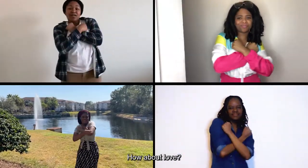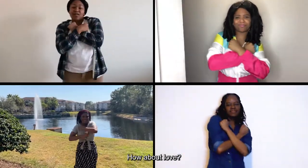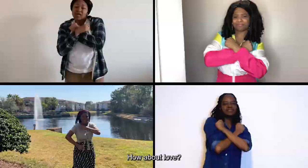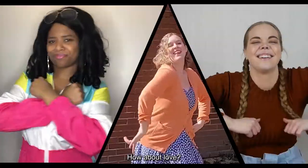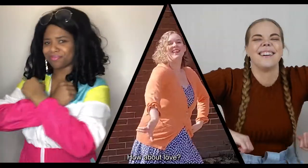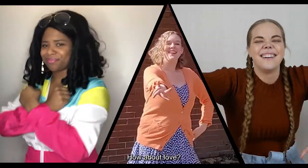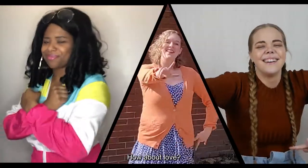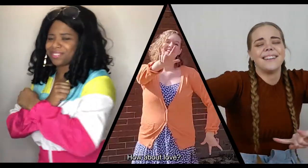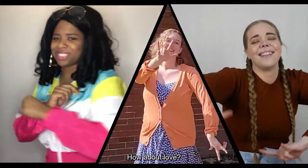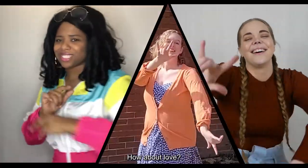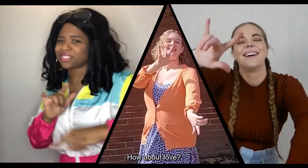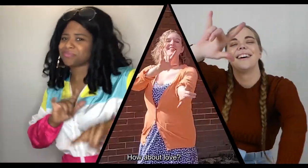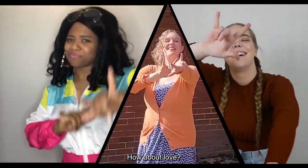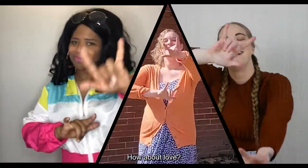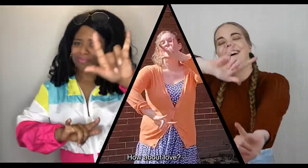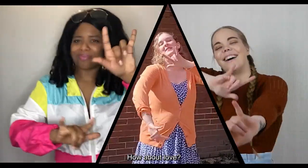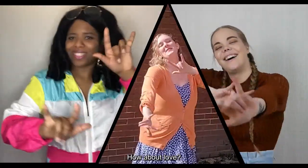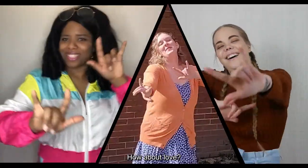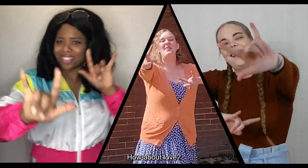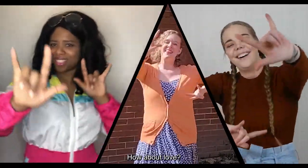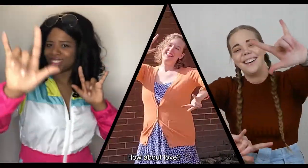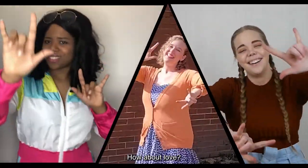How about love?